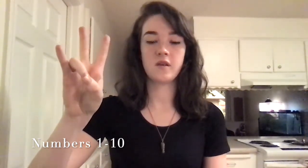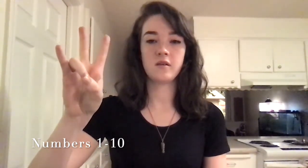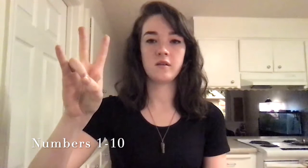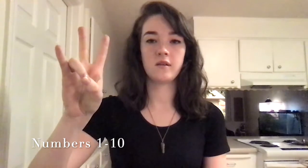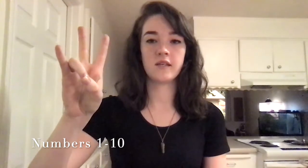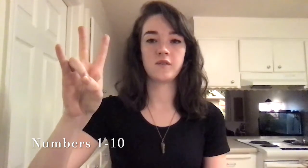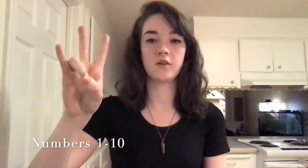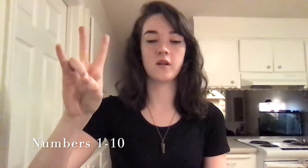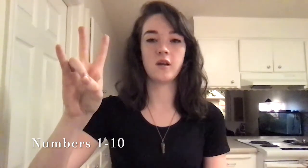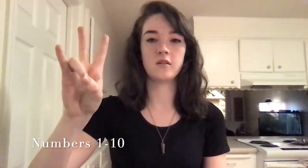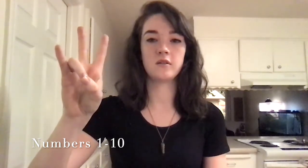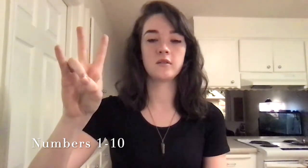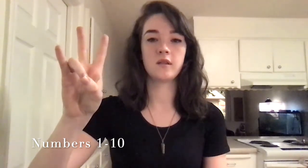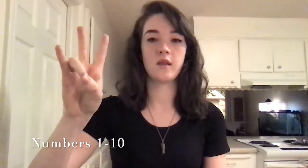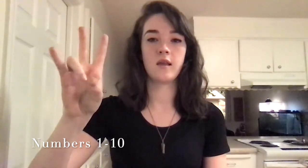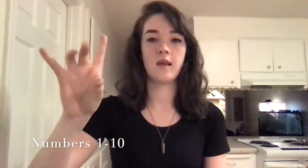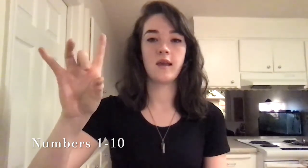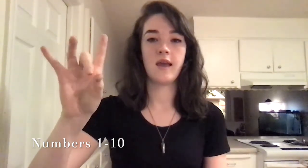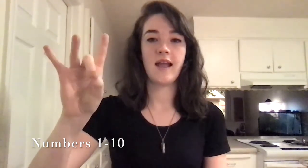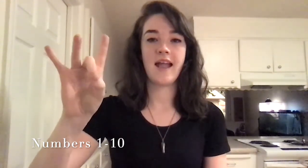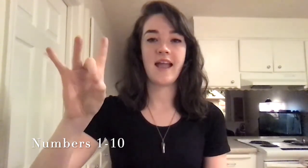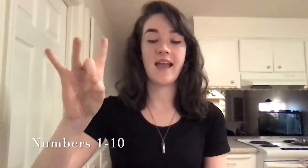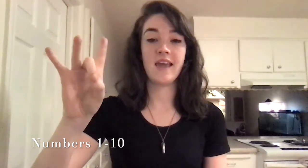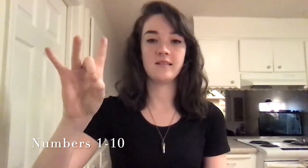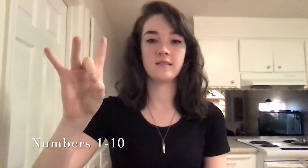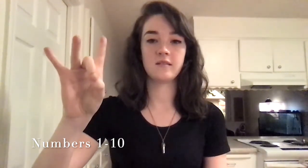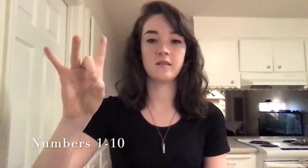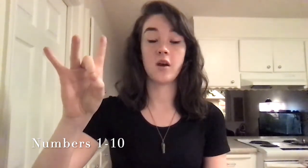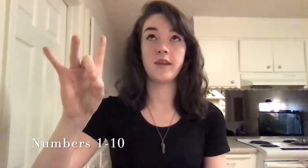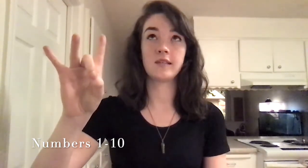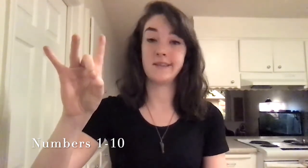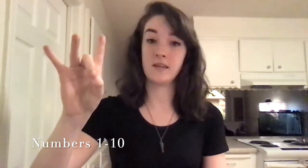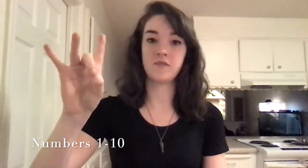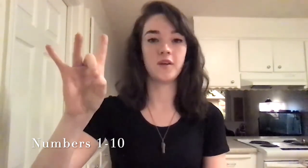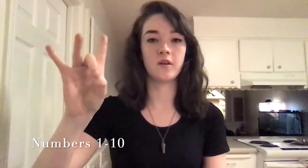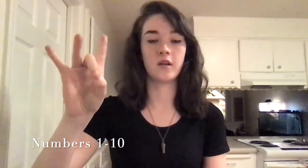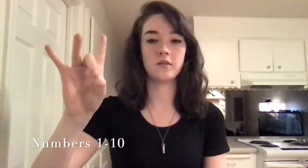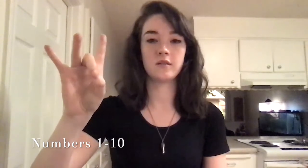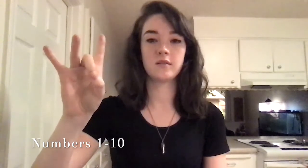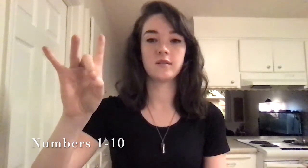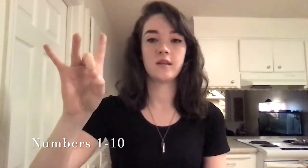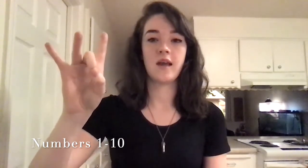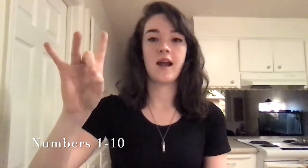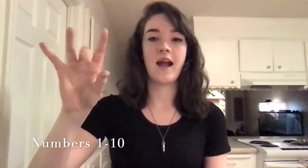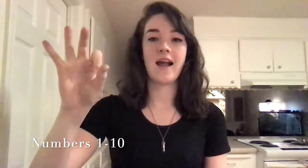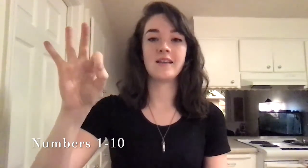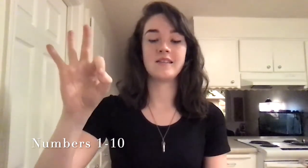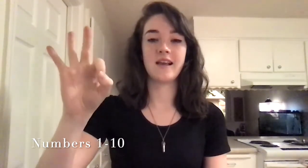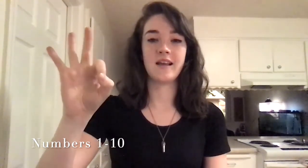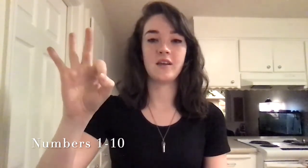7, next finger along, 8, our next finger along, and 9